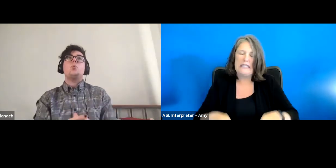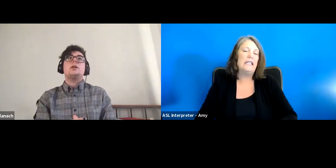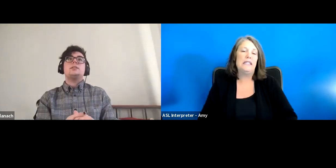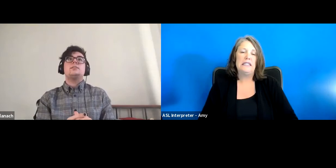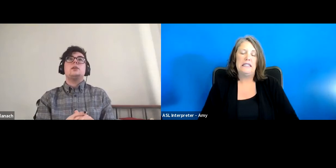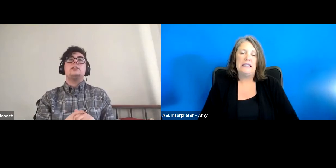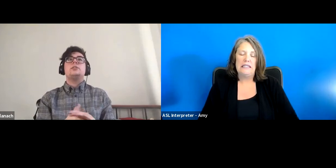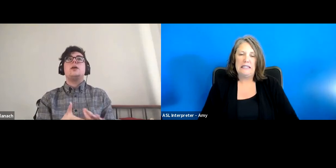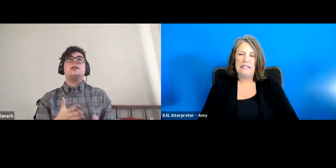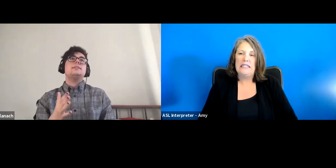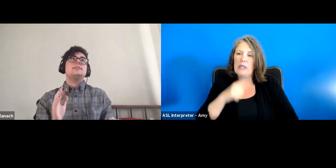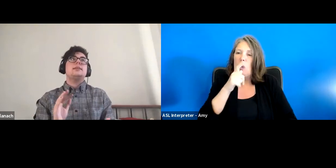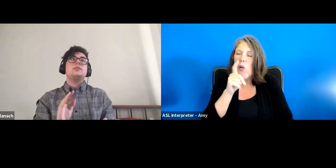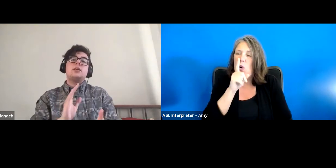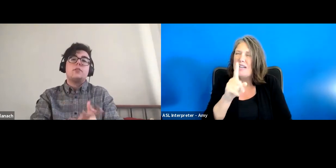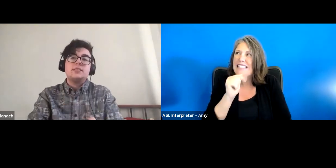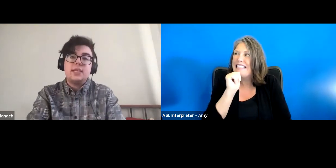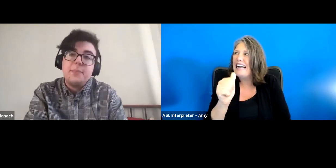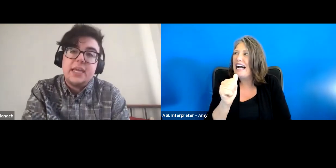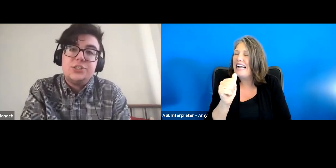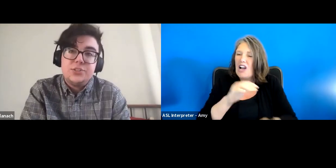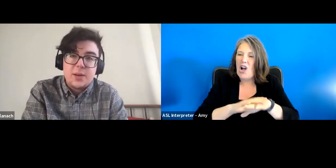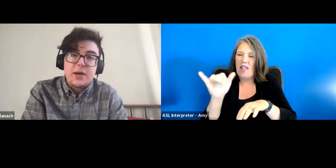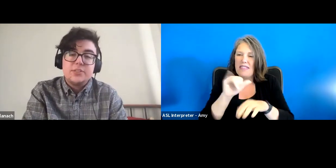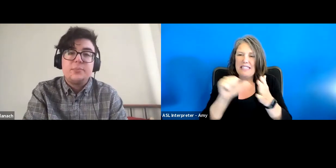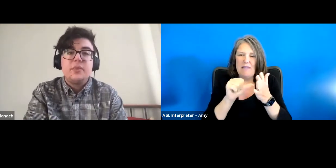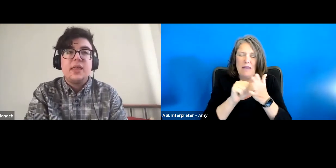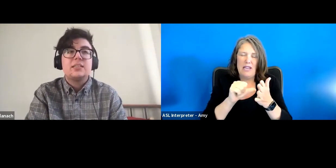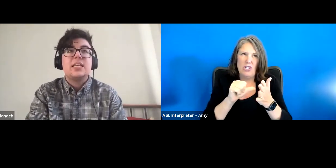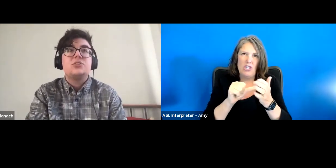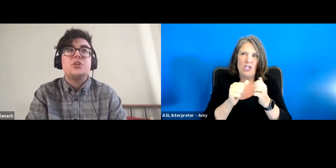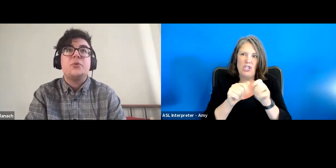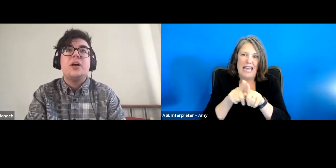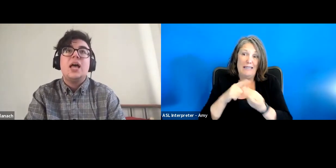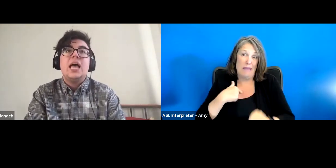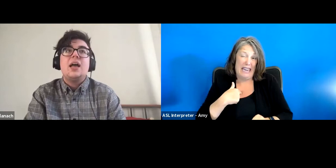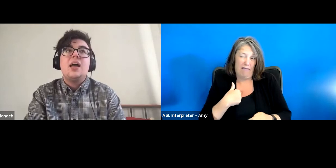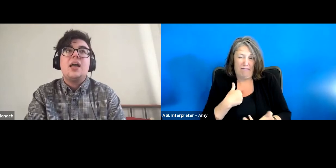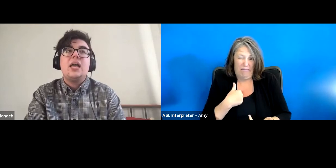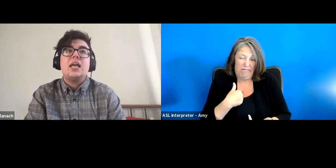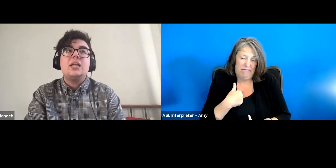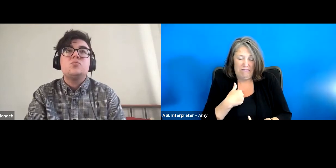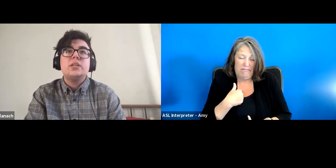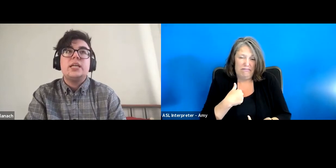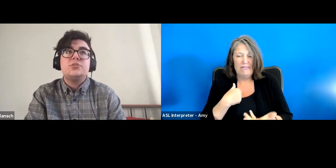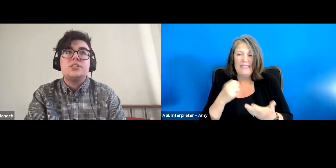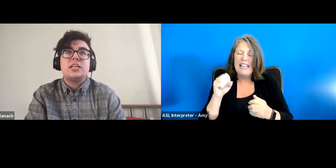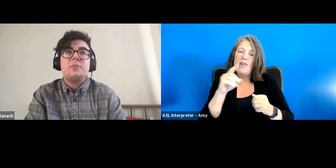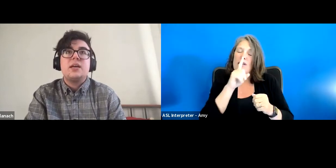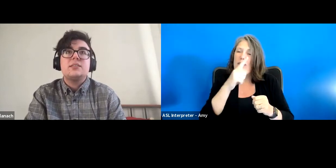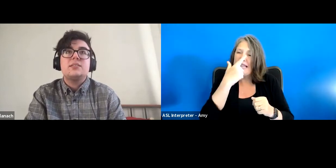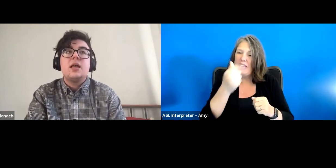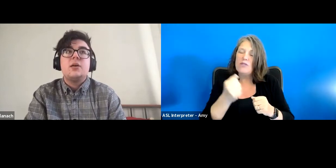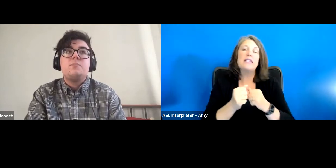who was not necessarily on the same page as me about some things. And so it's really